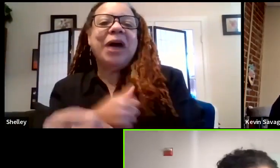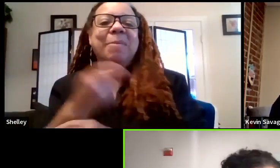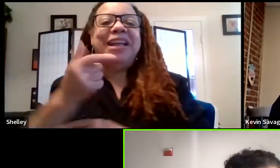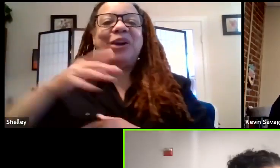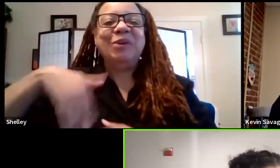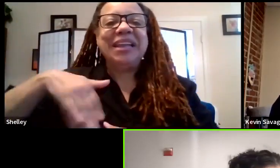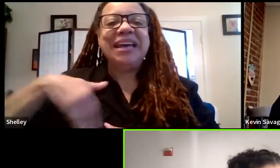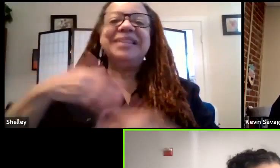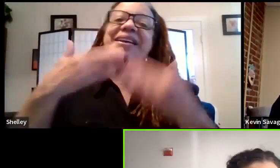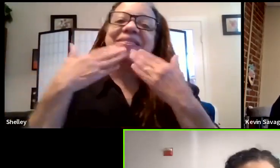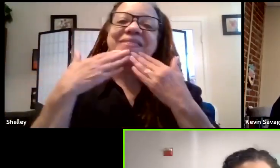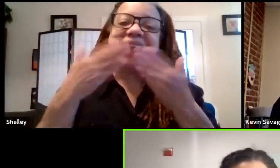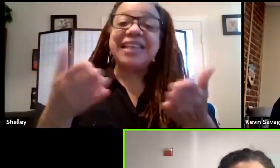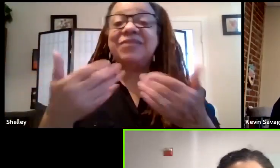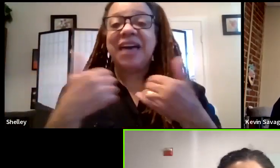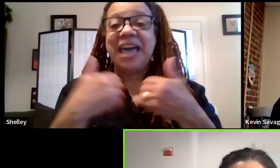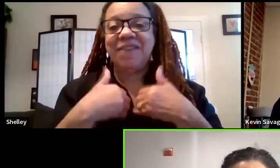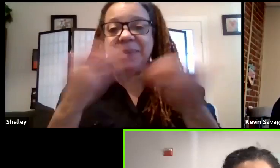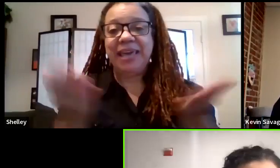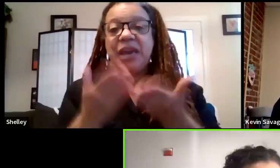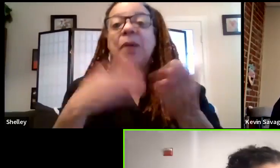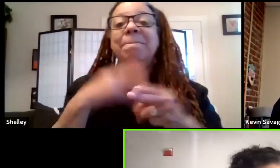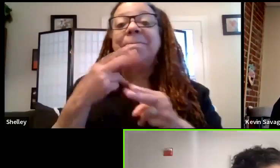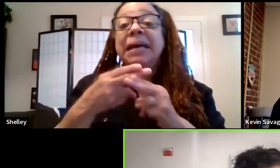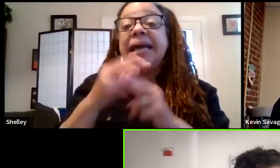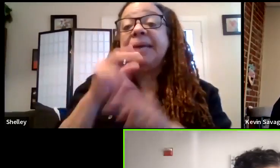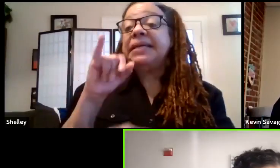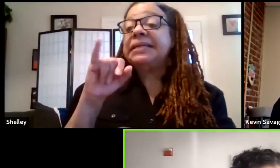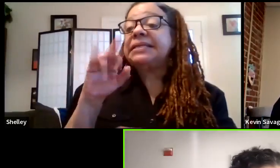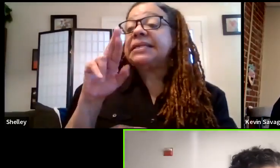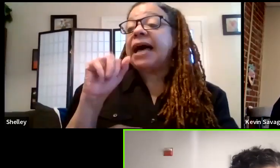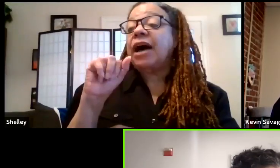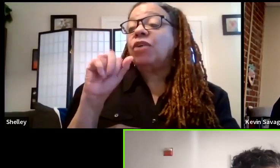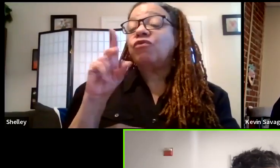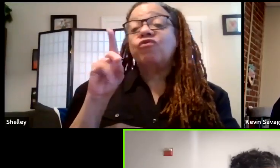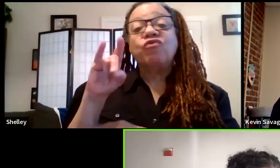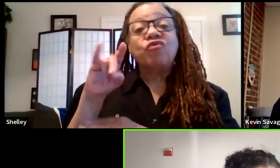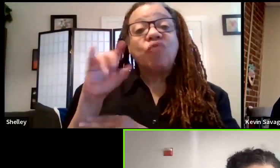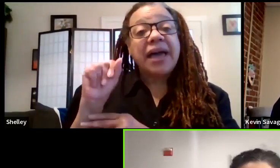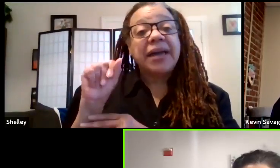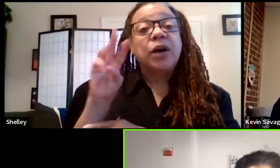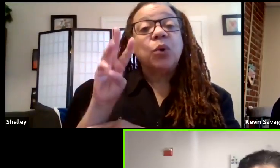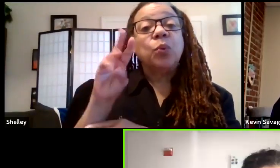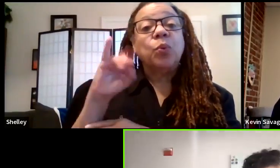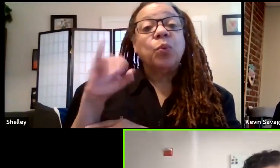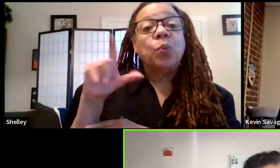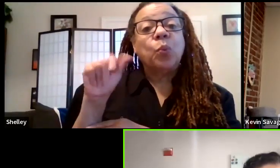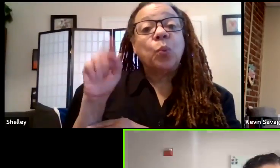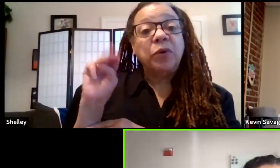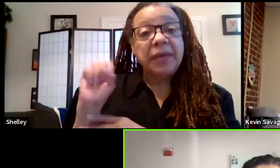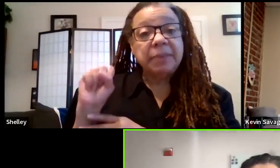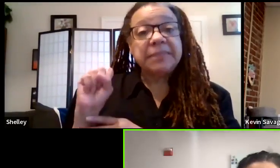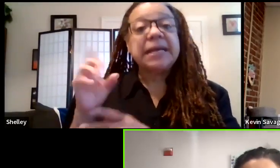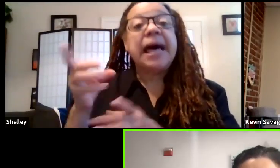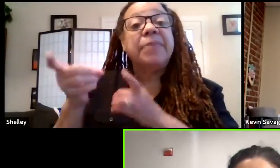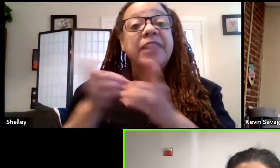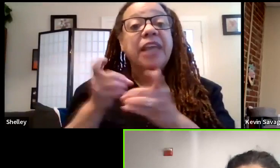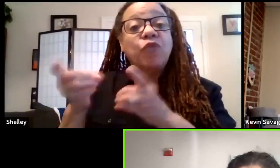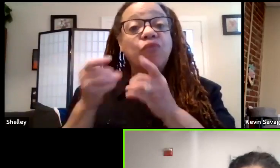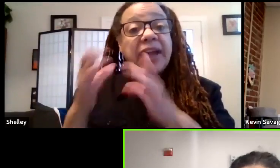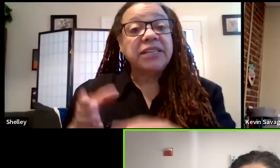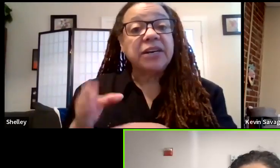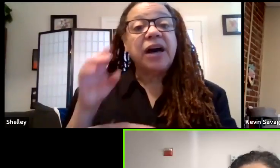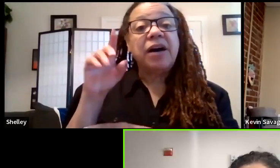thanks for having me. So my name is Arida Williams, and I'm the director at Lasso, Forged in Love